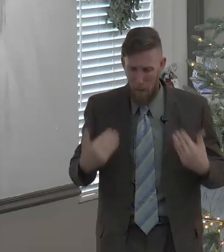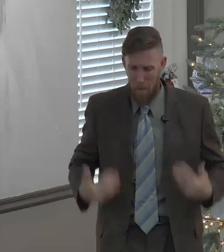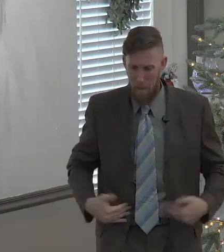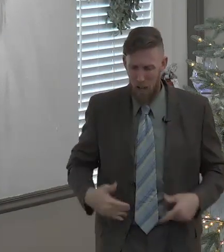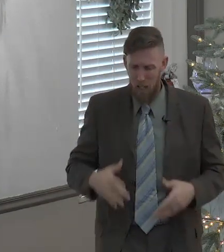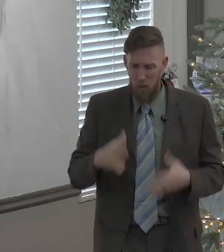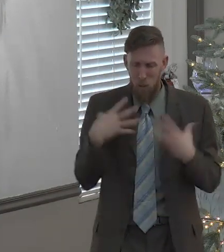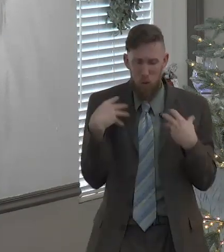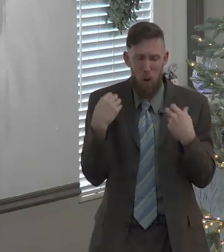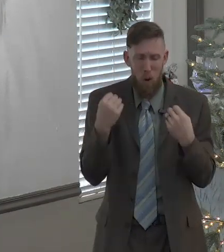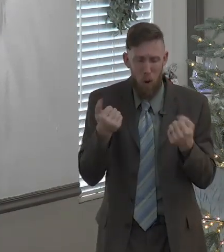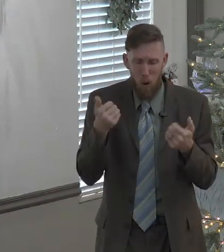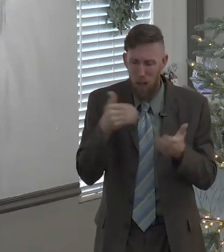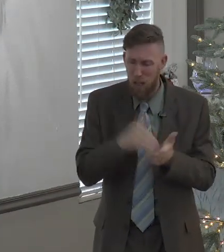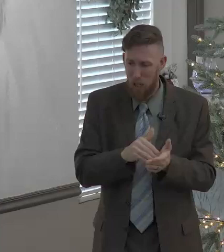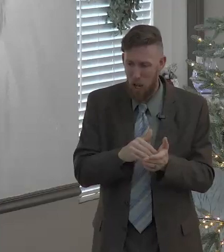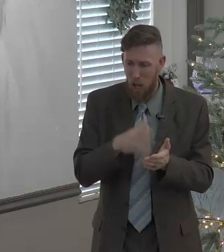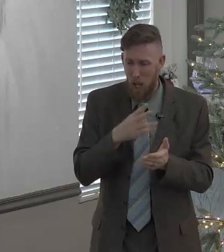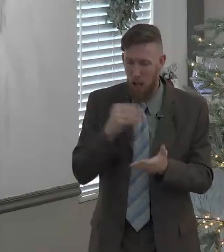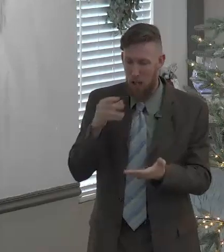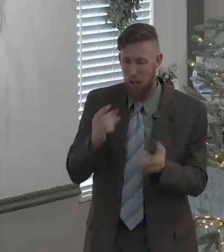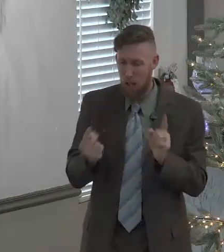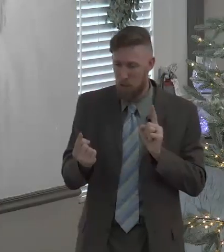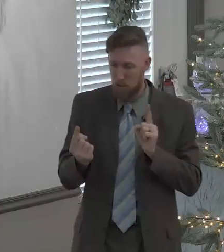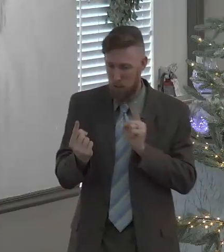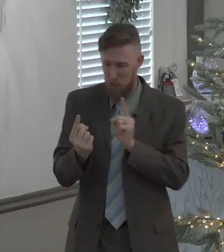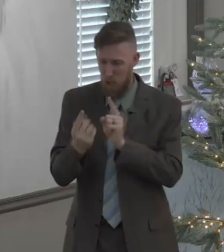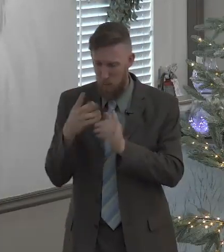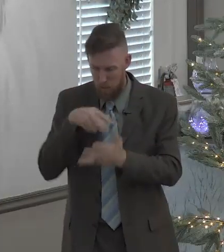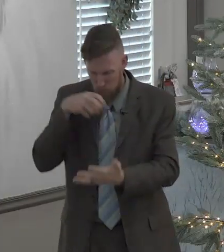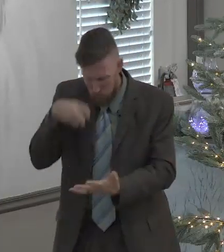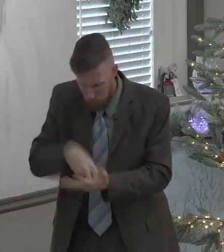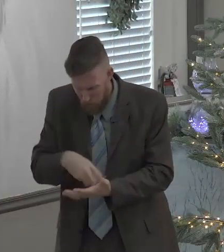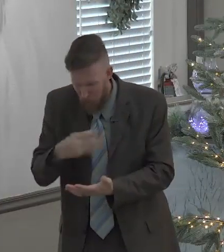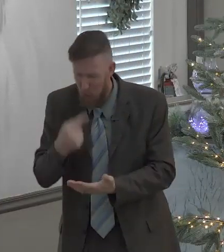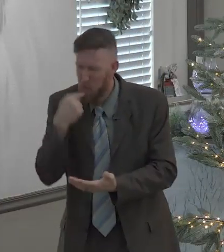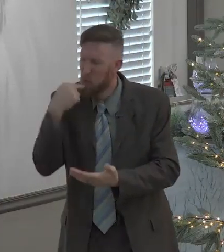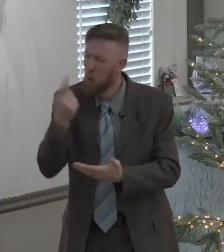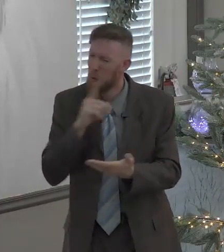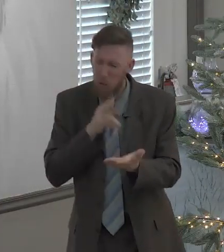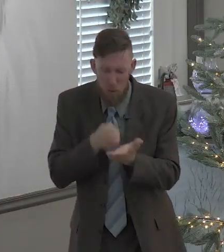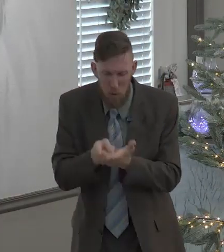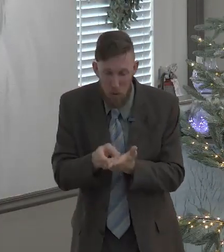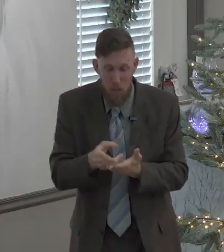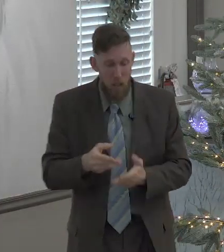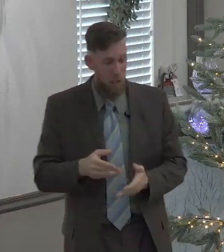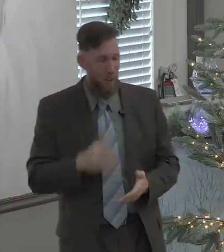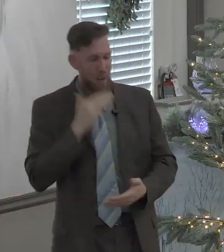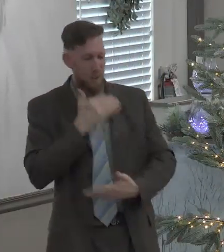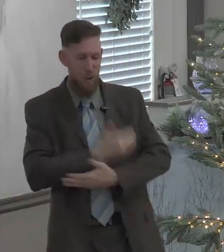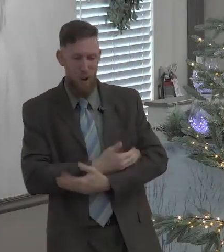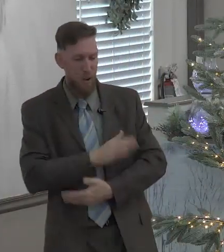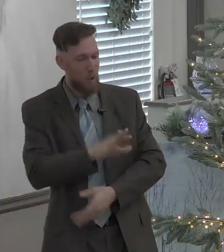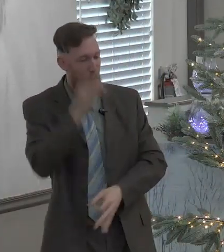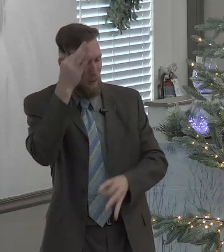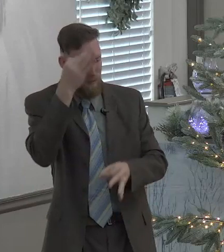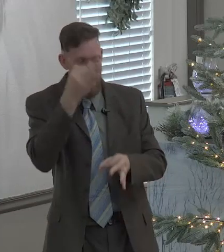trembling, knowing what was done in her, came and fell down before him and told him all the truth.